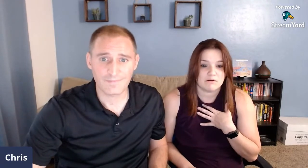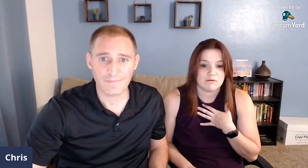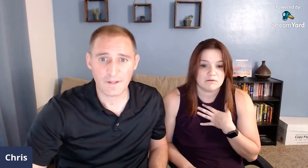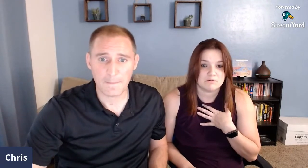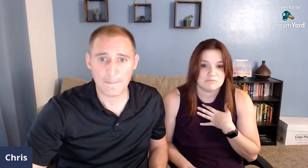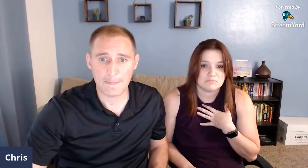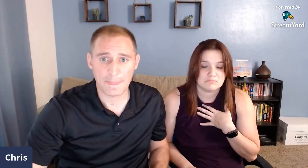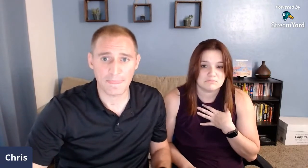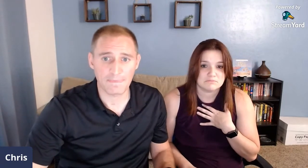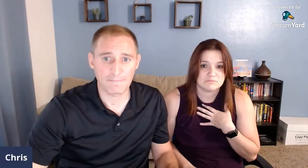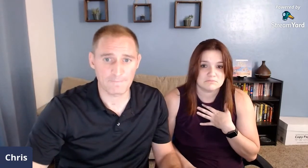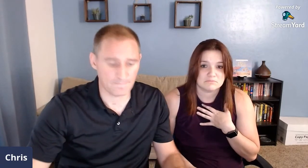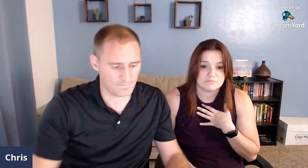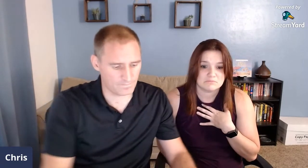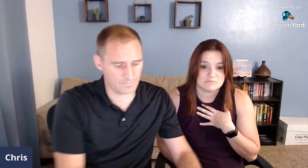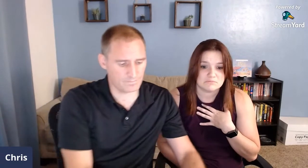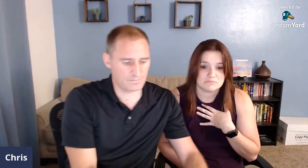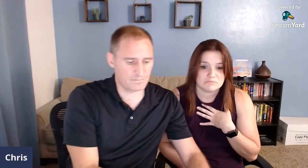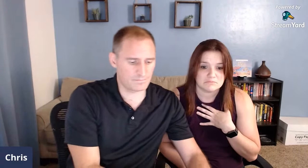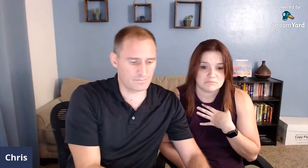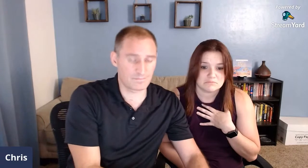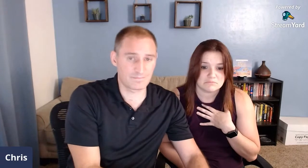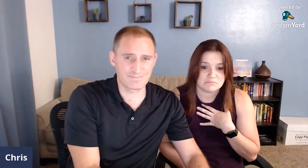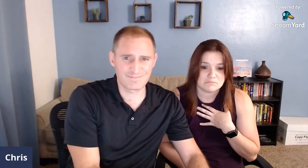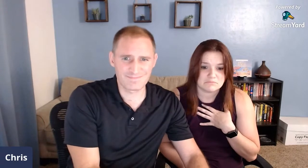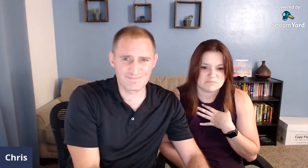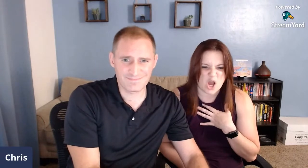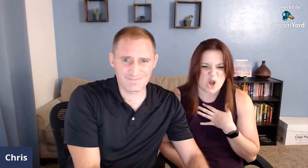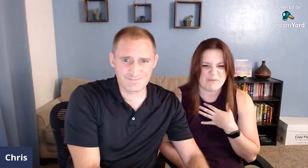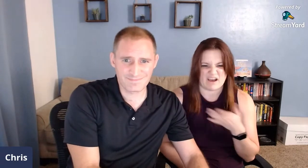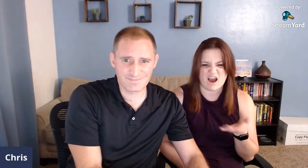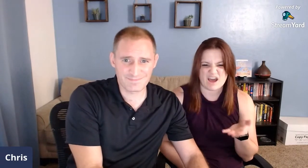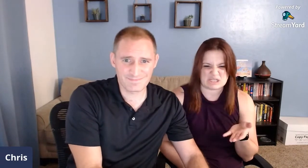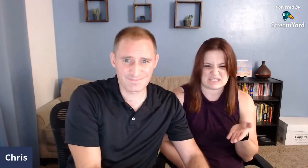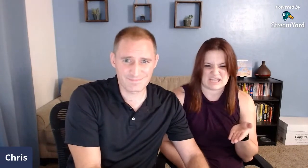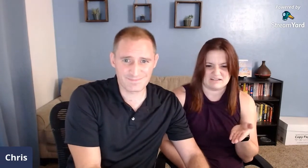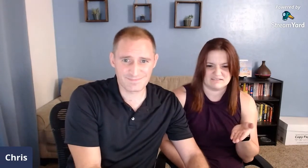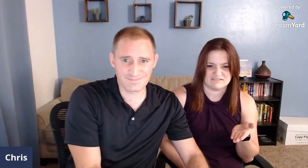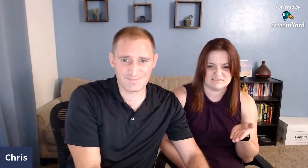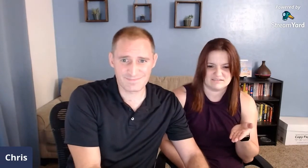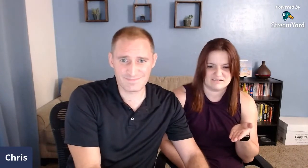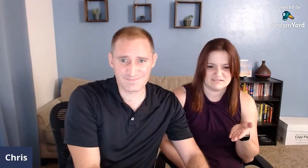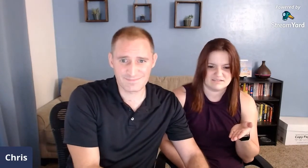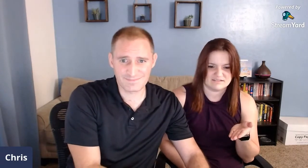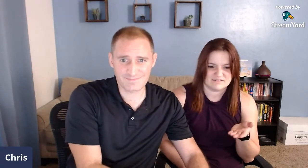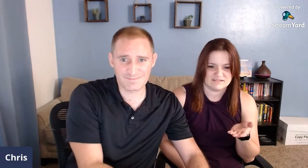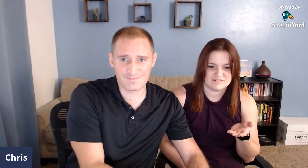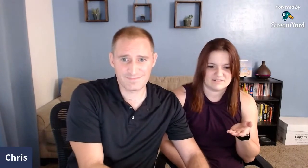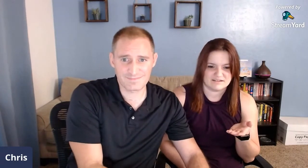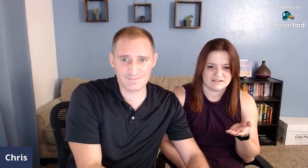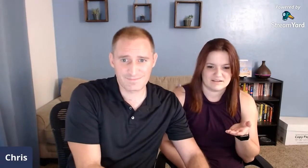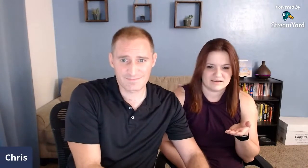very cute. And it was only $10, which Oh I my was very God, happy look at